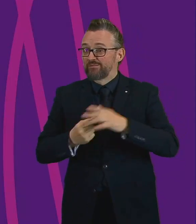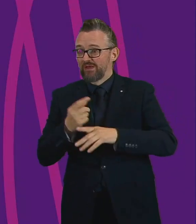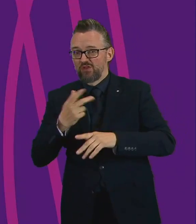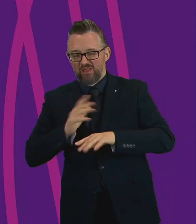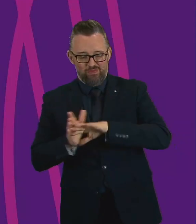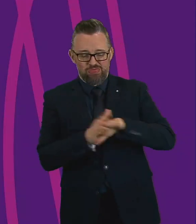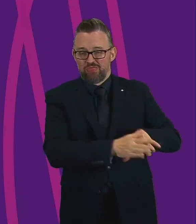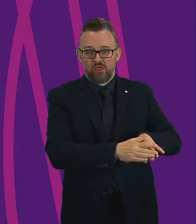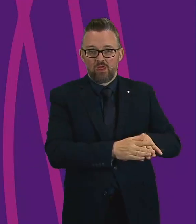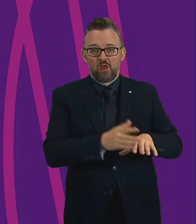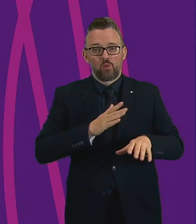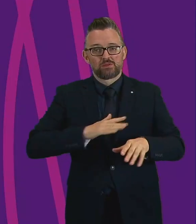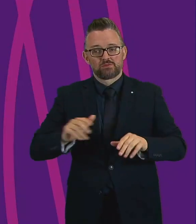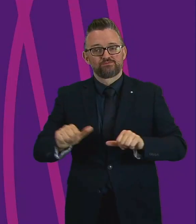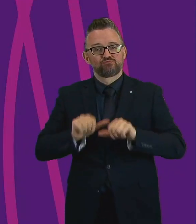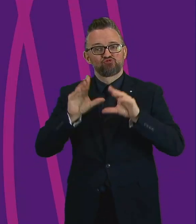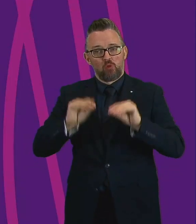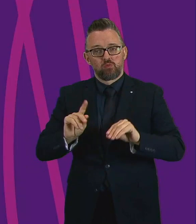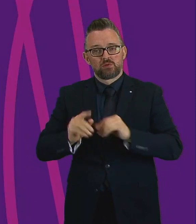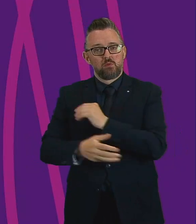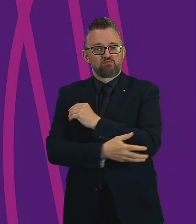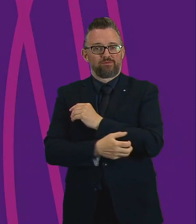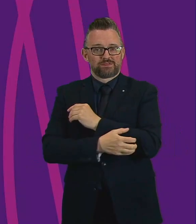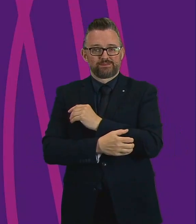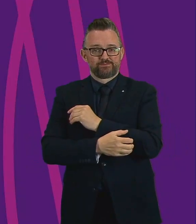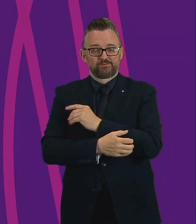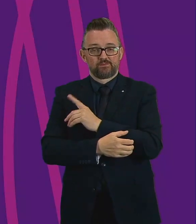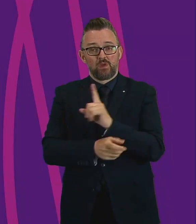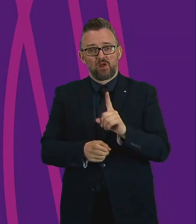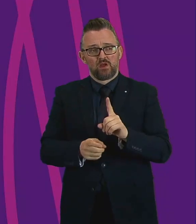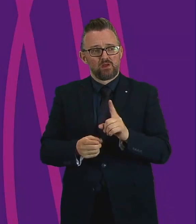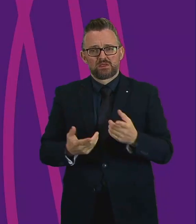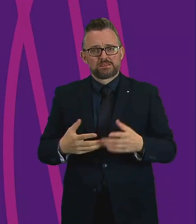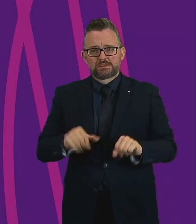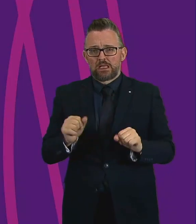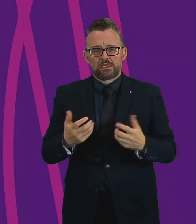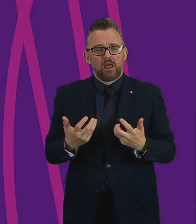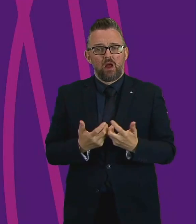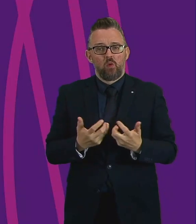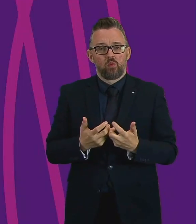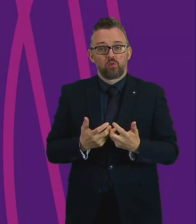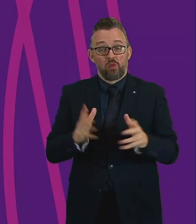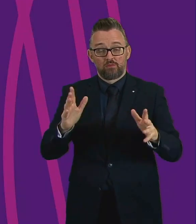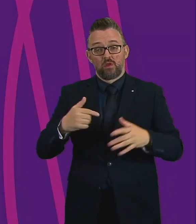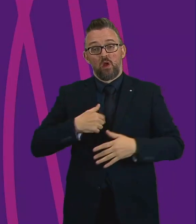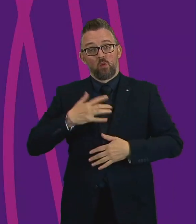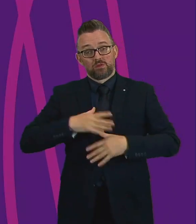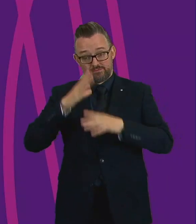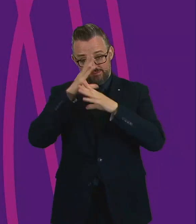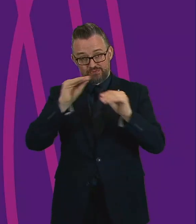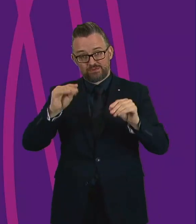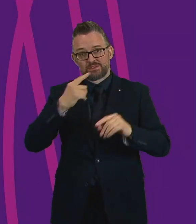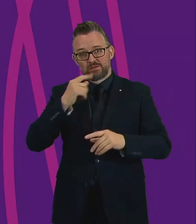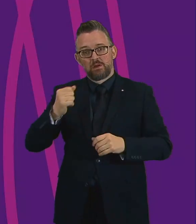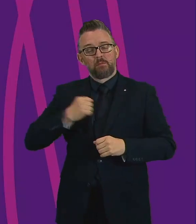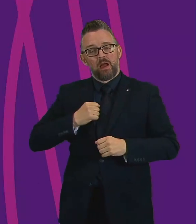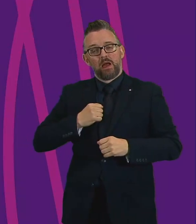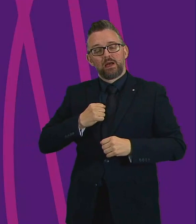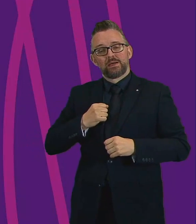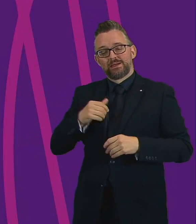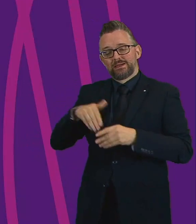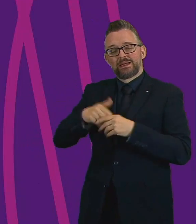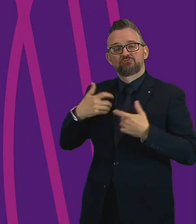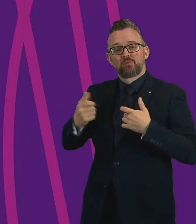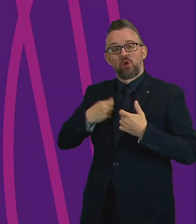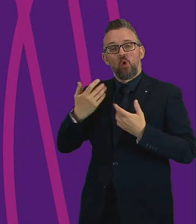pay and ending poverty. But where do we start? Well, let me start by declaring an interest as I sit on the